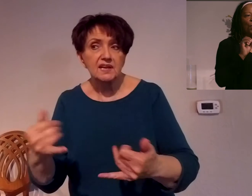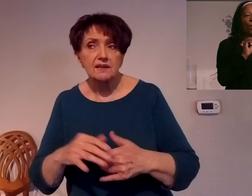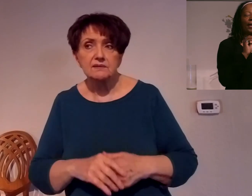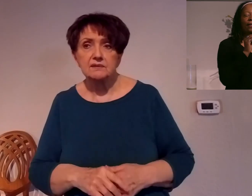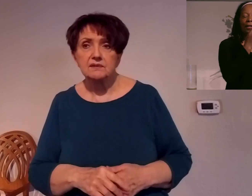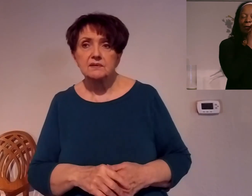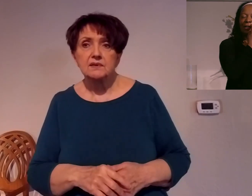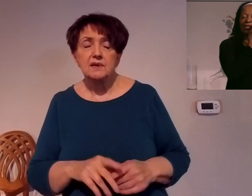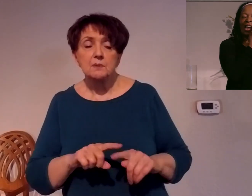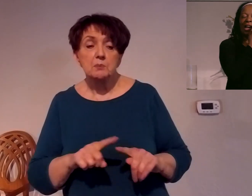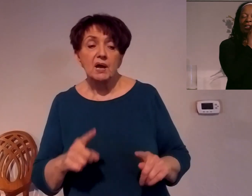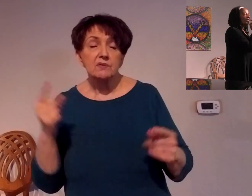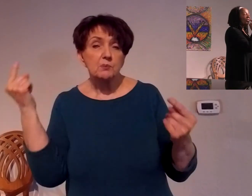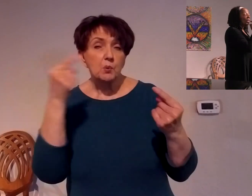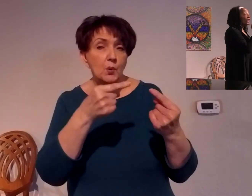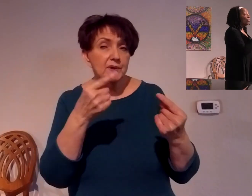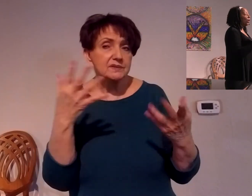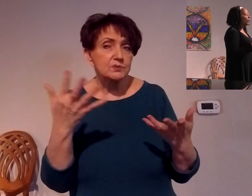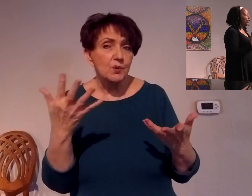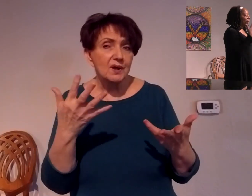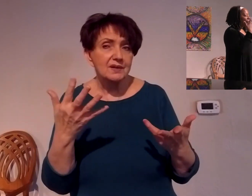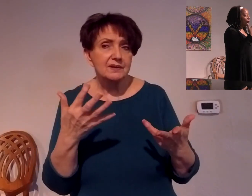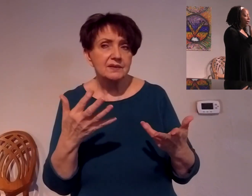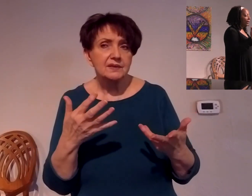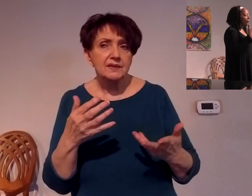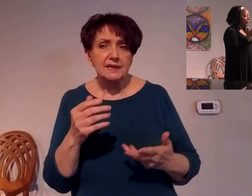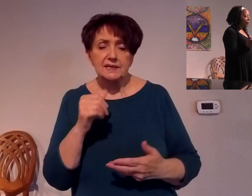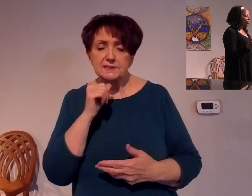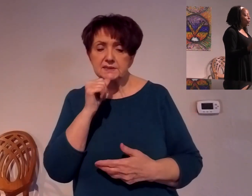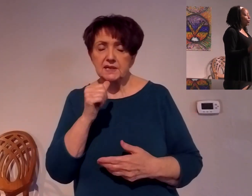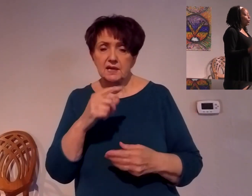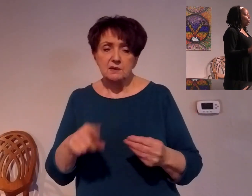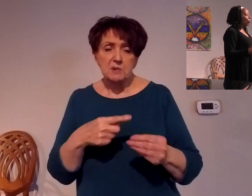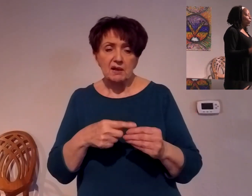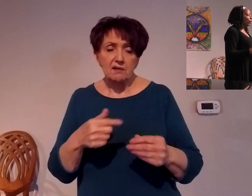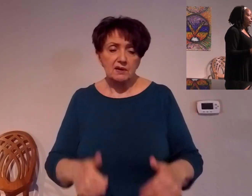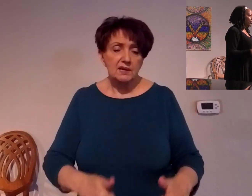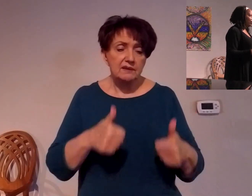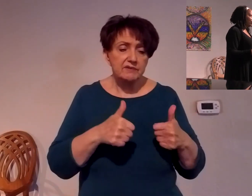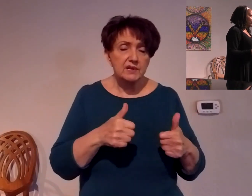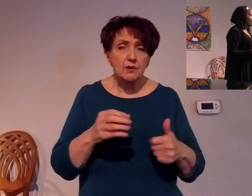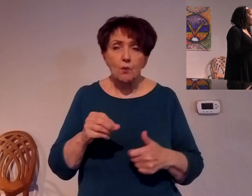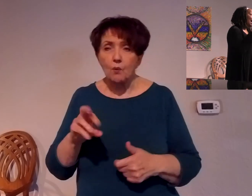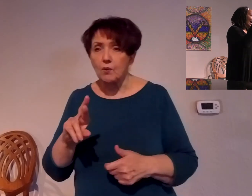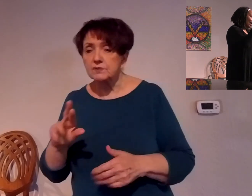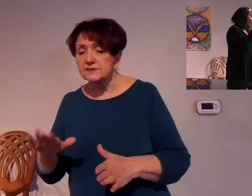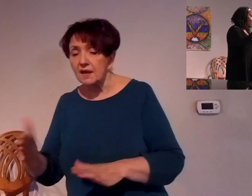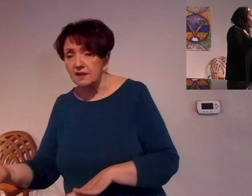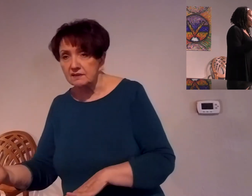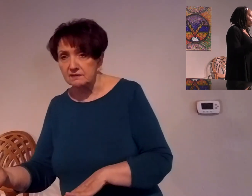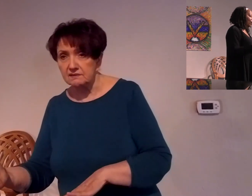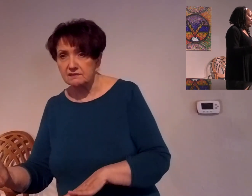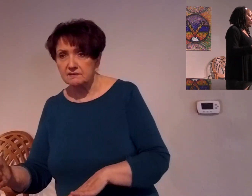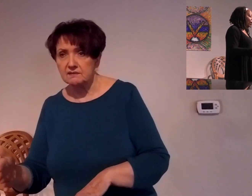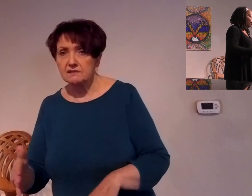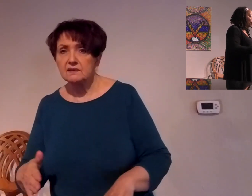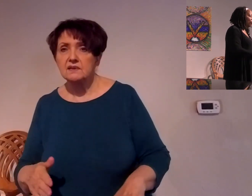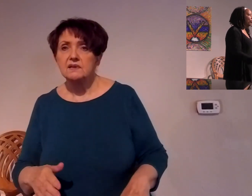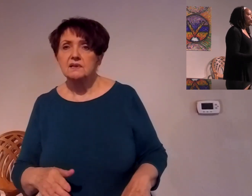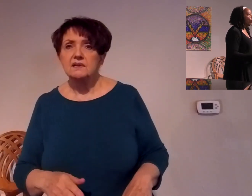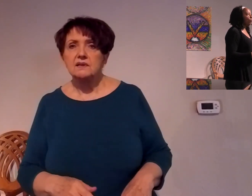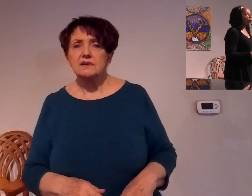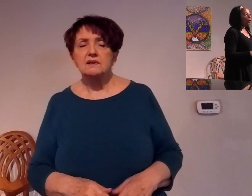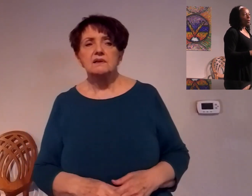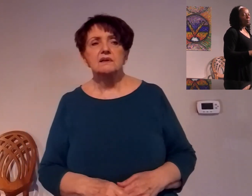But the point here is not really whether he lives or dies from